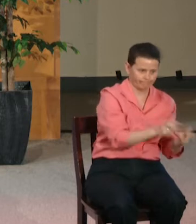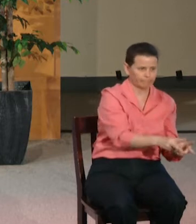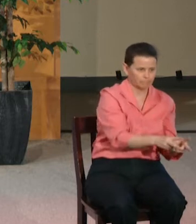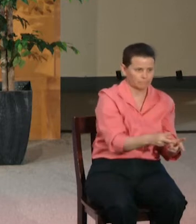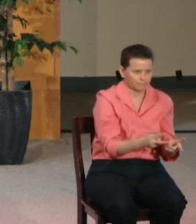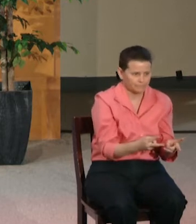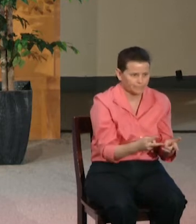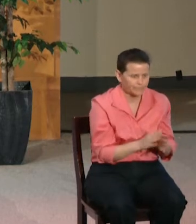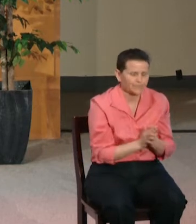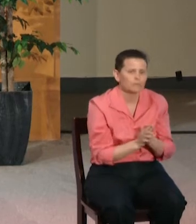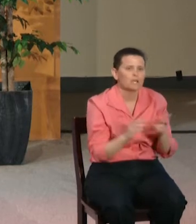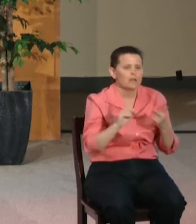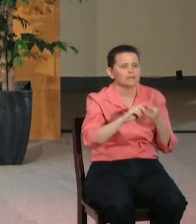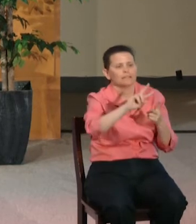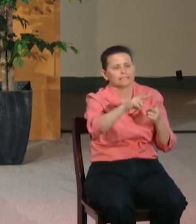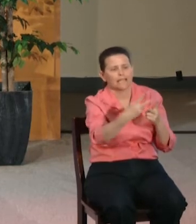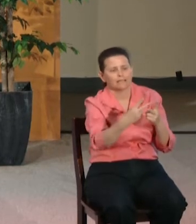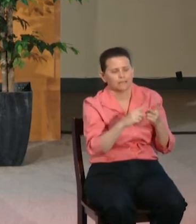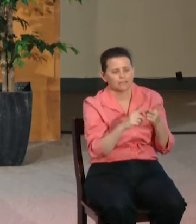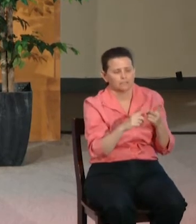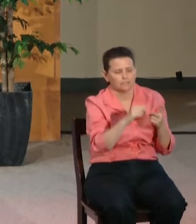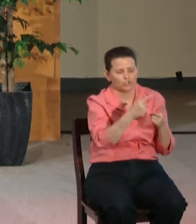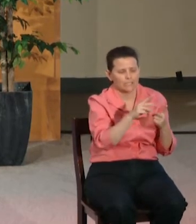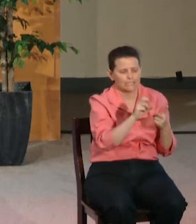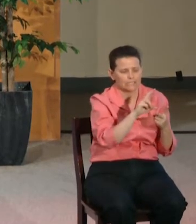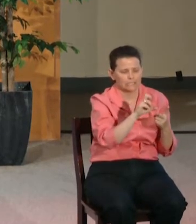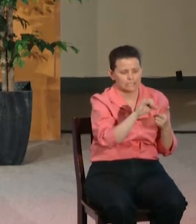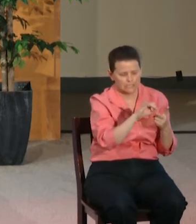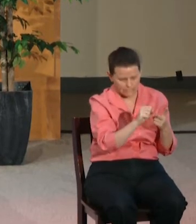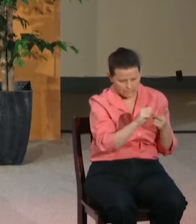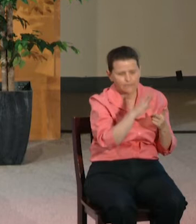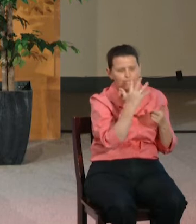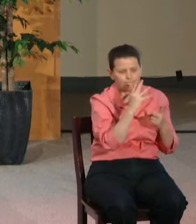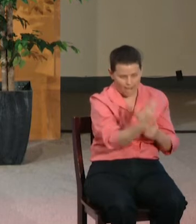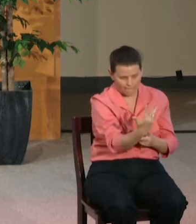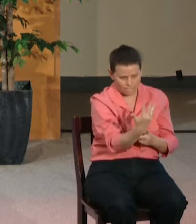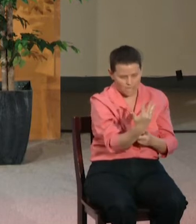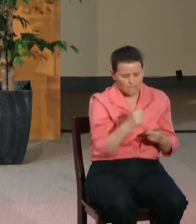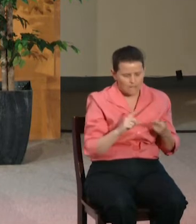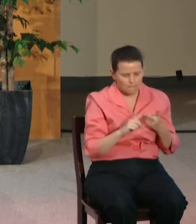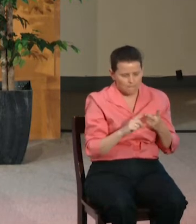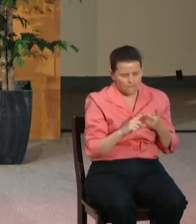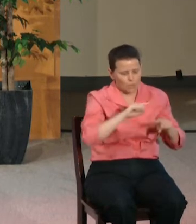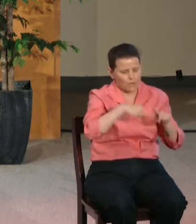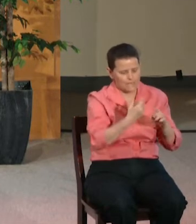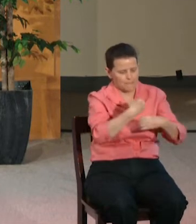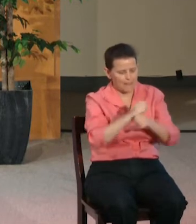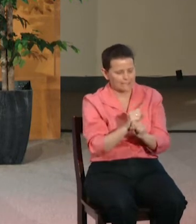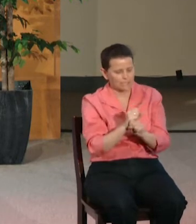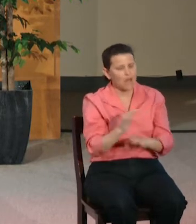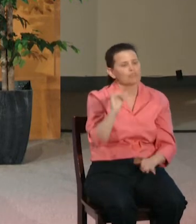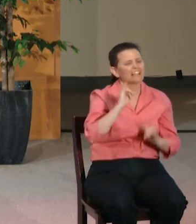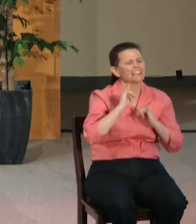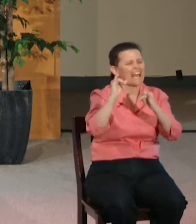second one is almost like that. It's Genesis 5, verses 1 and 2. When God created humankind, he made them in the likeness